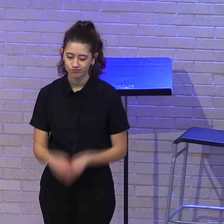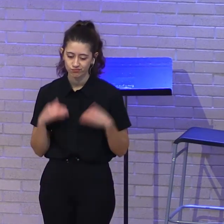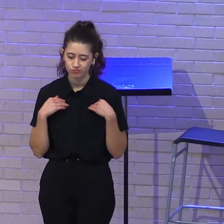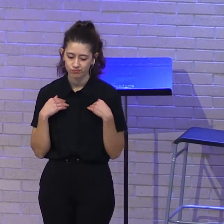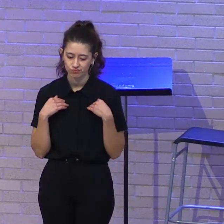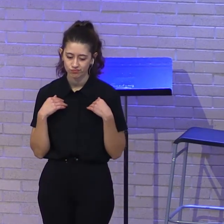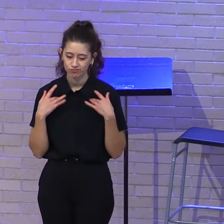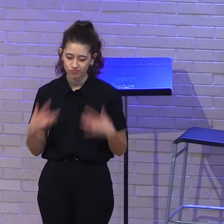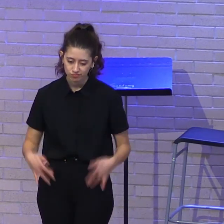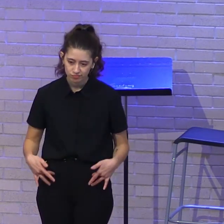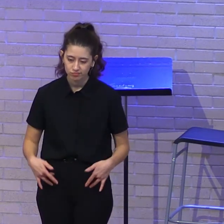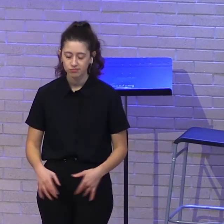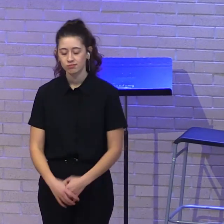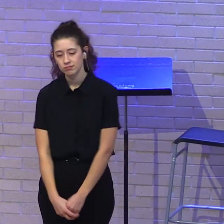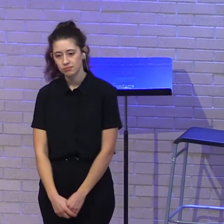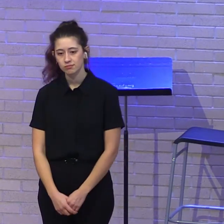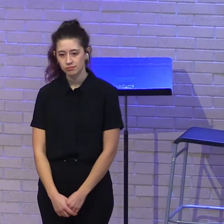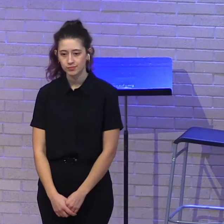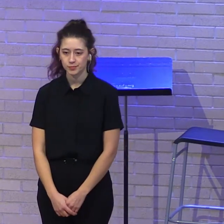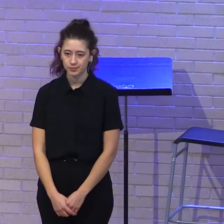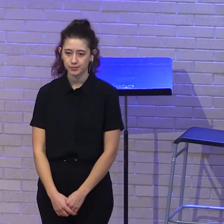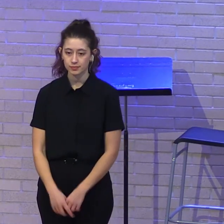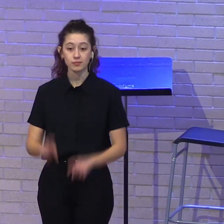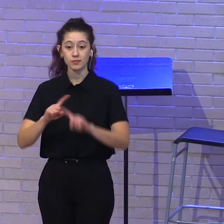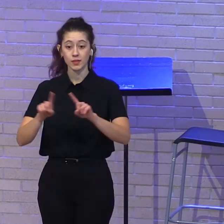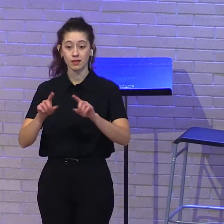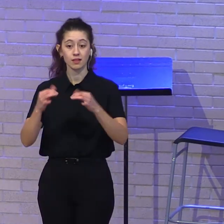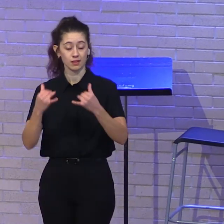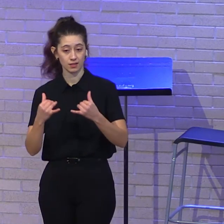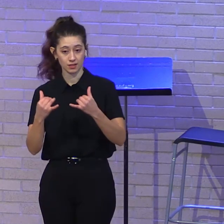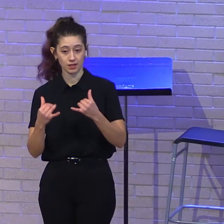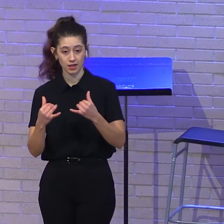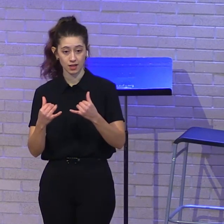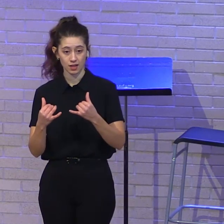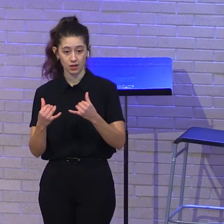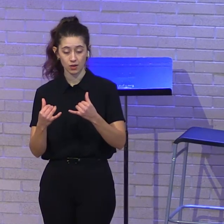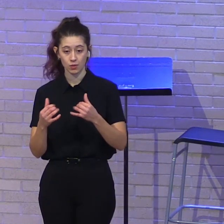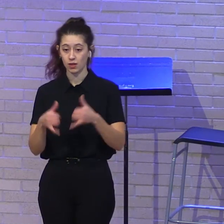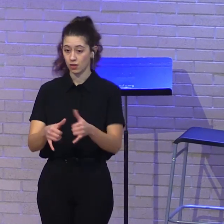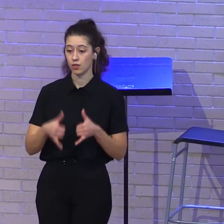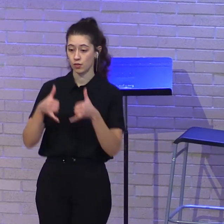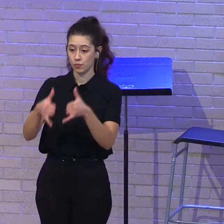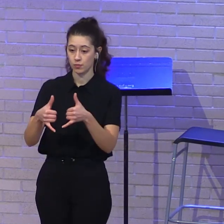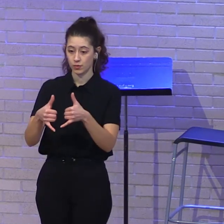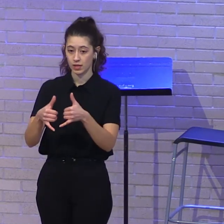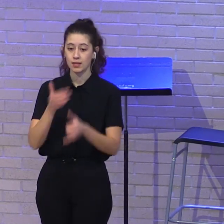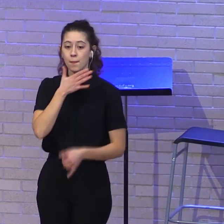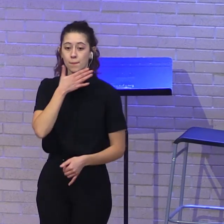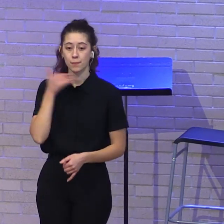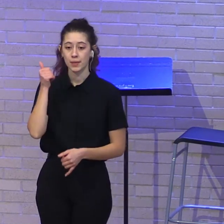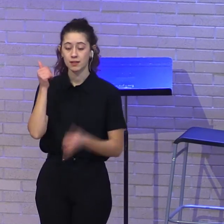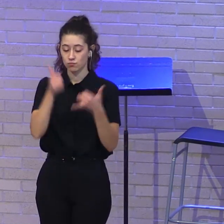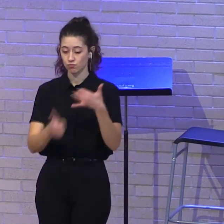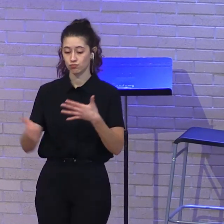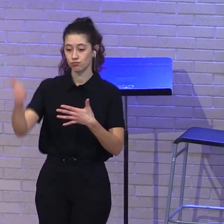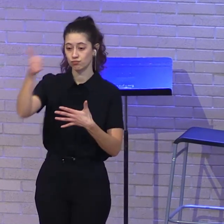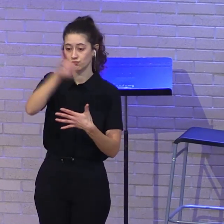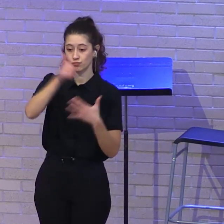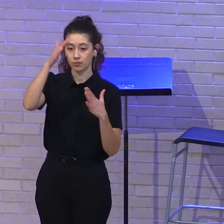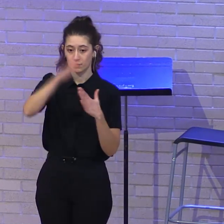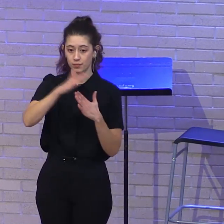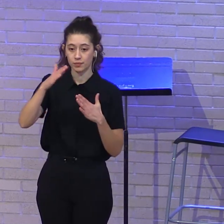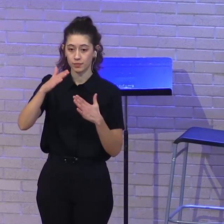mentioned another prize, the prize for the best bachelor. They called me to the stage, and I was so happy.